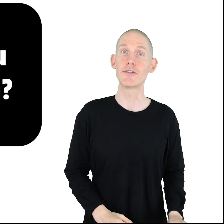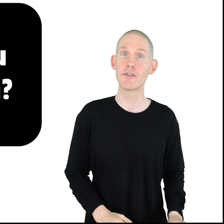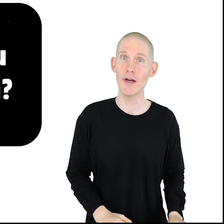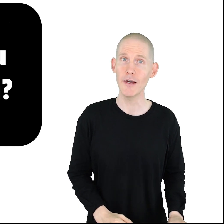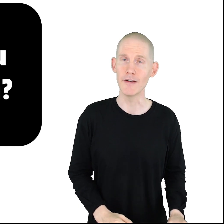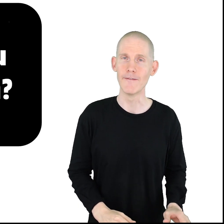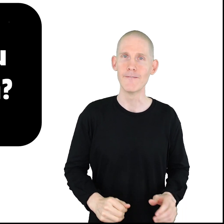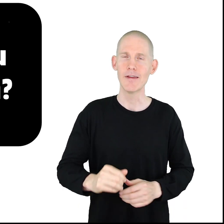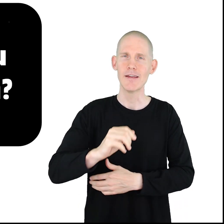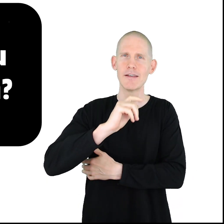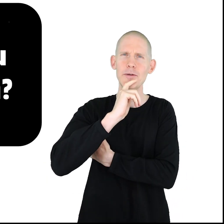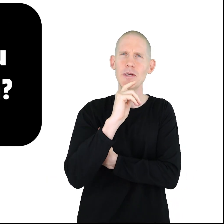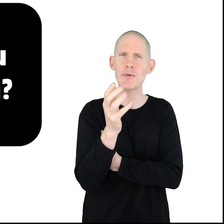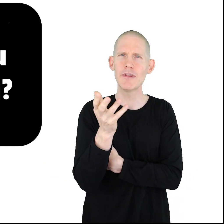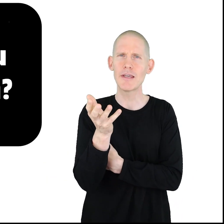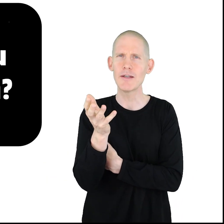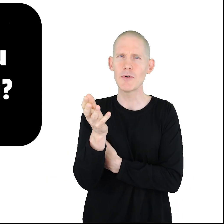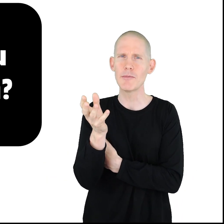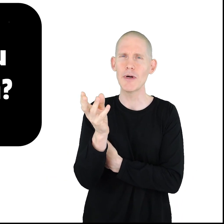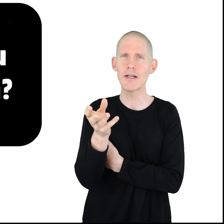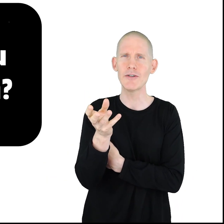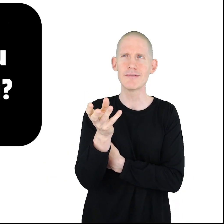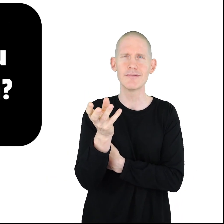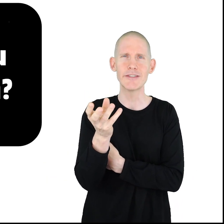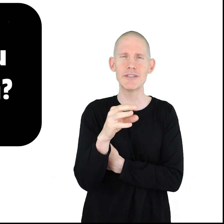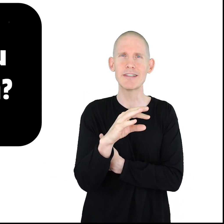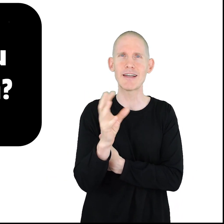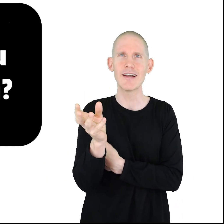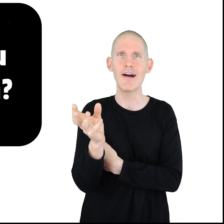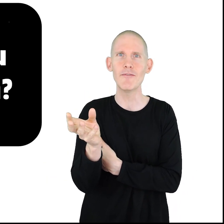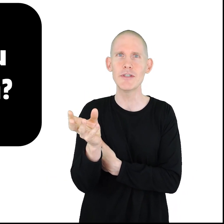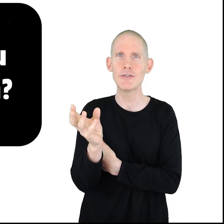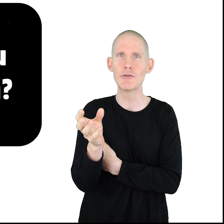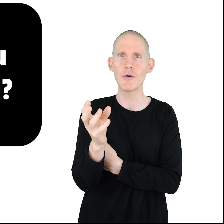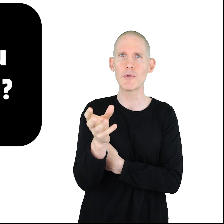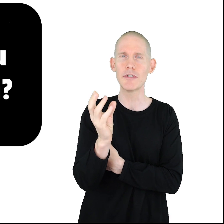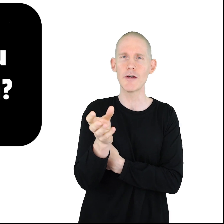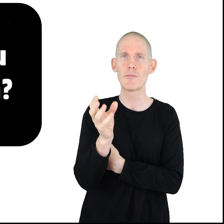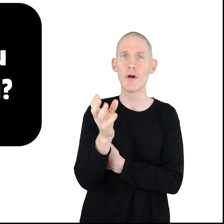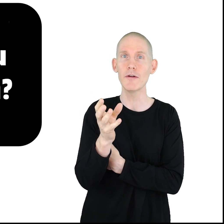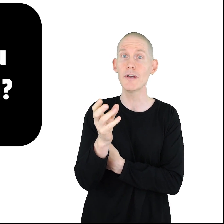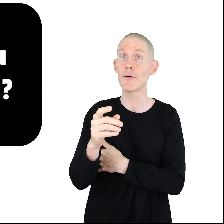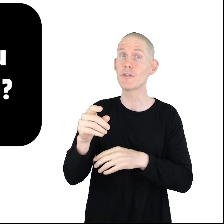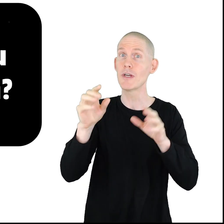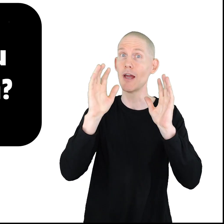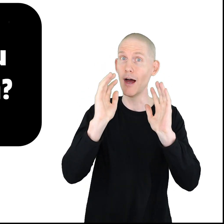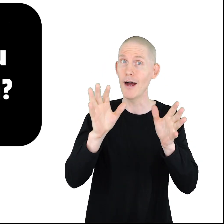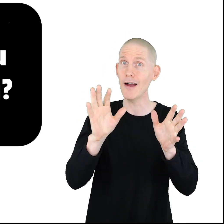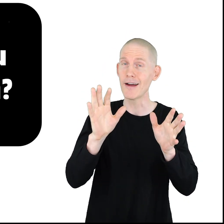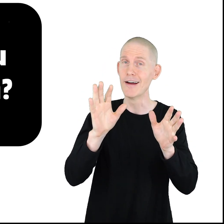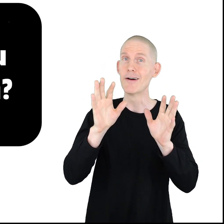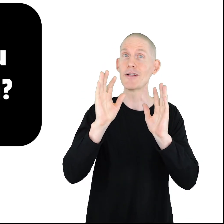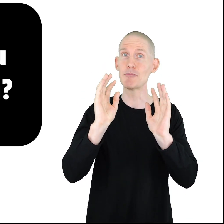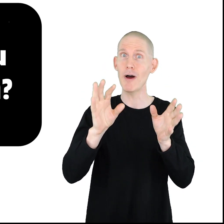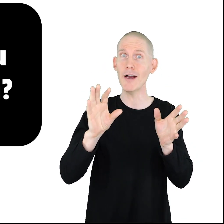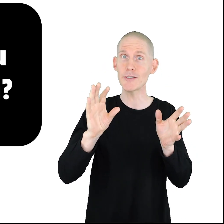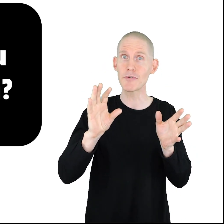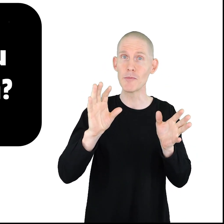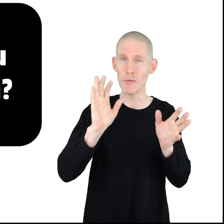sign? Now, you might be thinking, well, Michael, isn't this kind of obvious? You grew up with a deaf brother. And I would say, ha, let's pause for a moment.